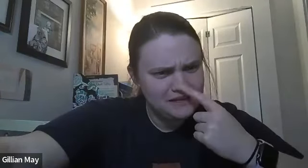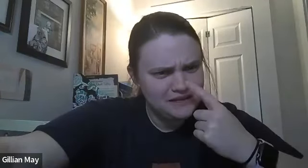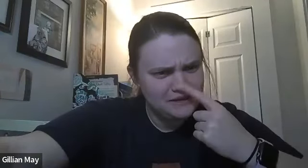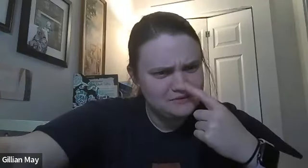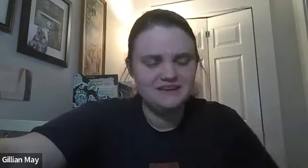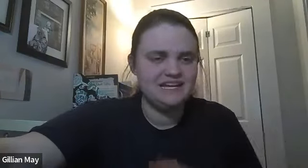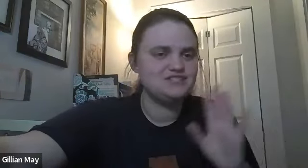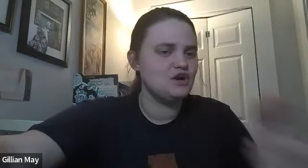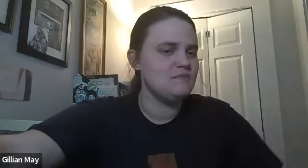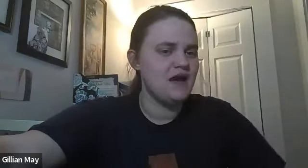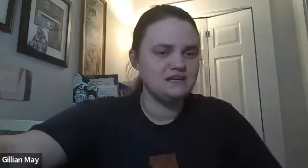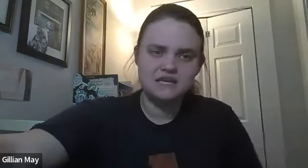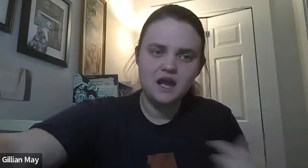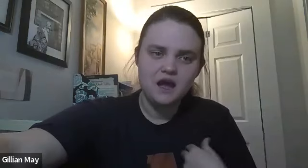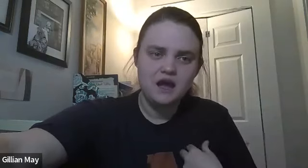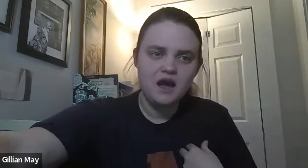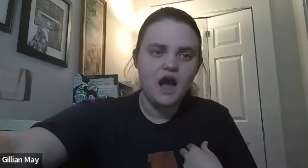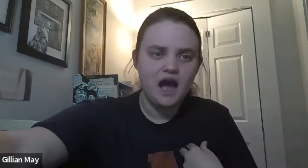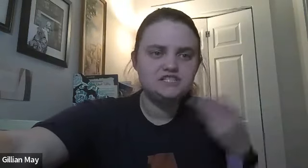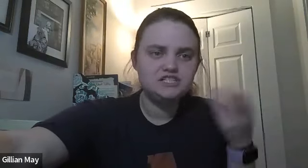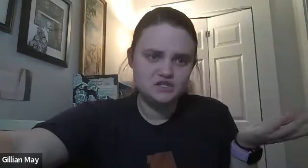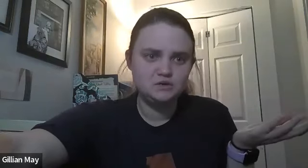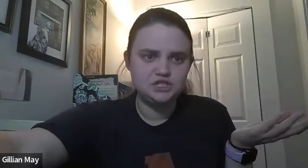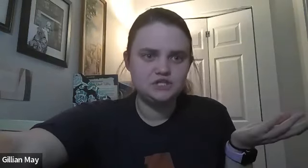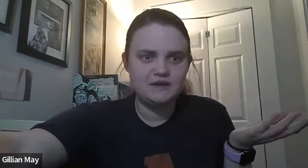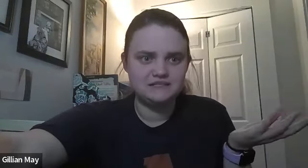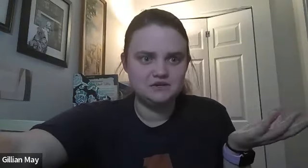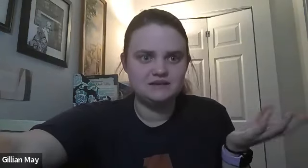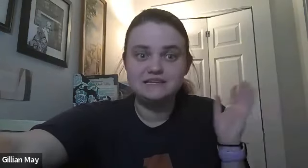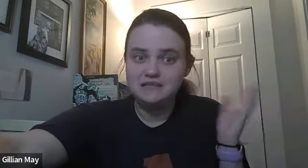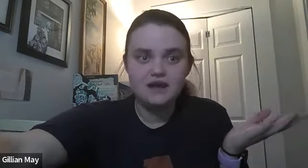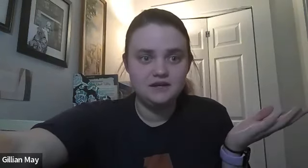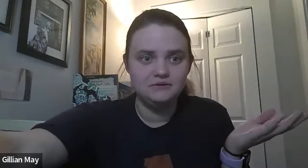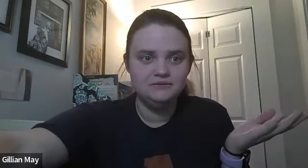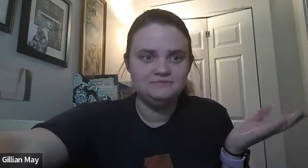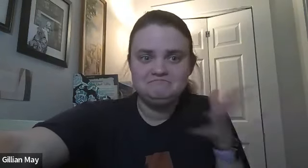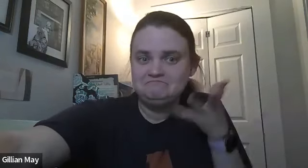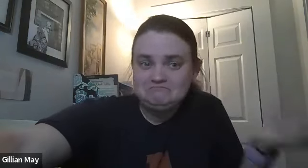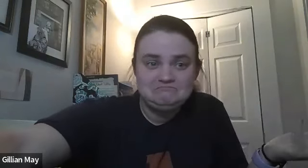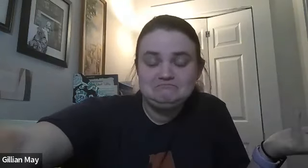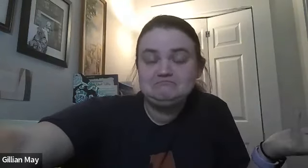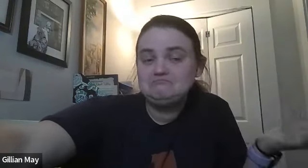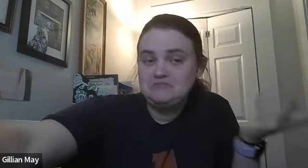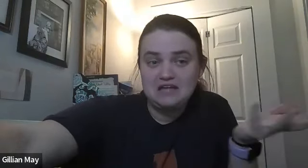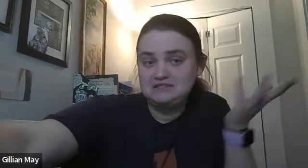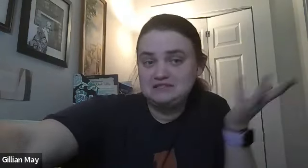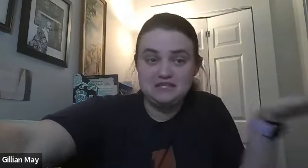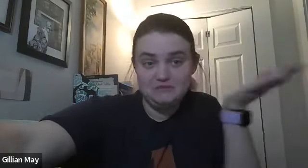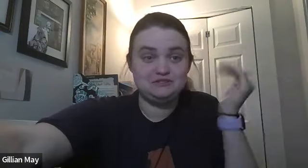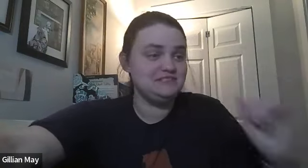being nosy. And he gets so mad. He's like, I just told you about sixth grade. I was like, yeah, I know. That was your